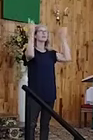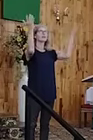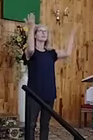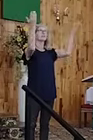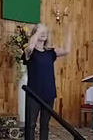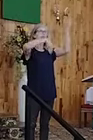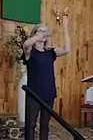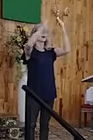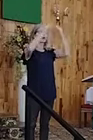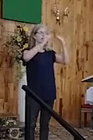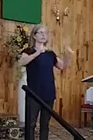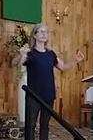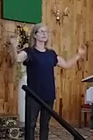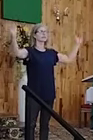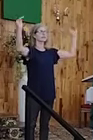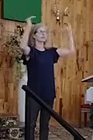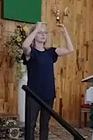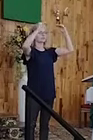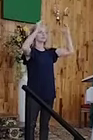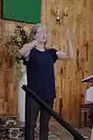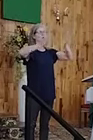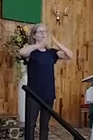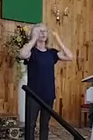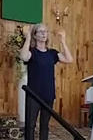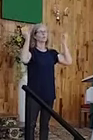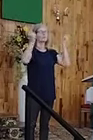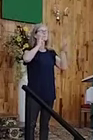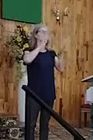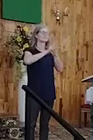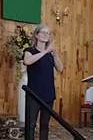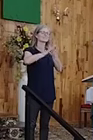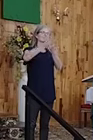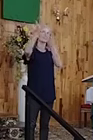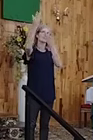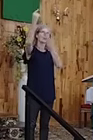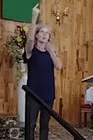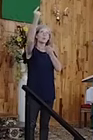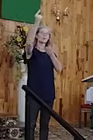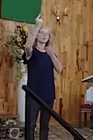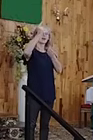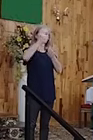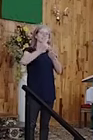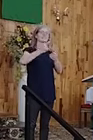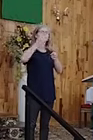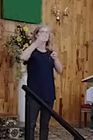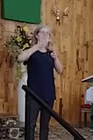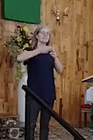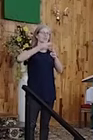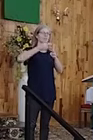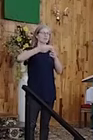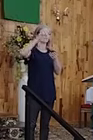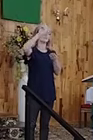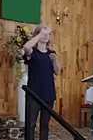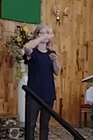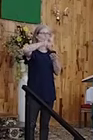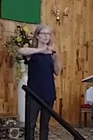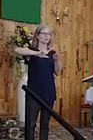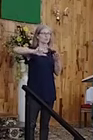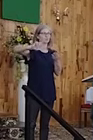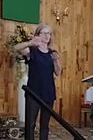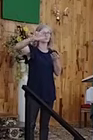Hosanna in the highest. Blessed is he who comes in the name of